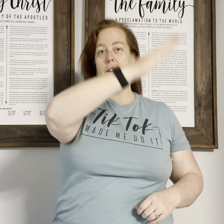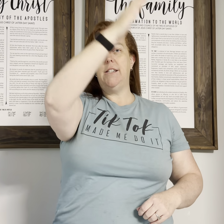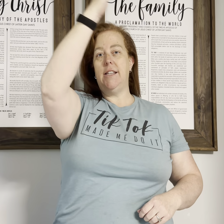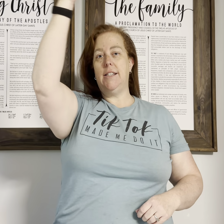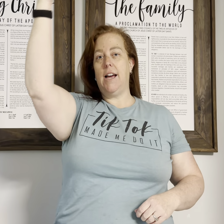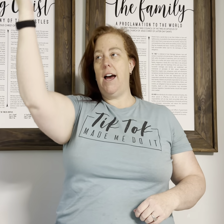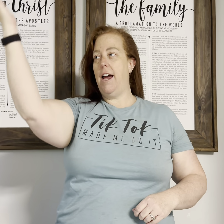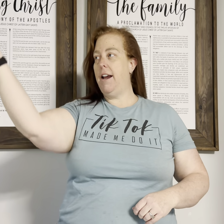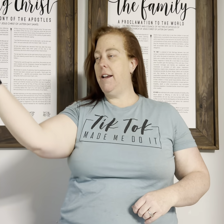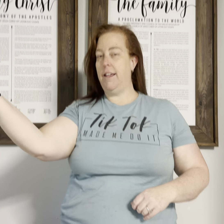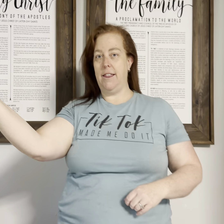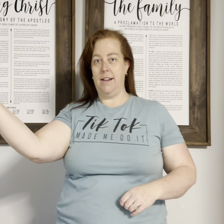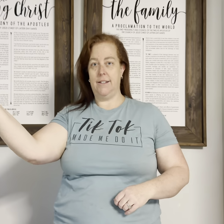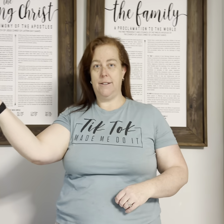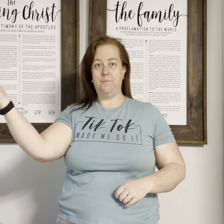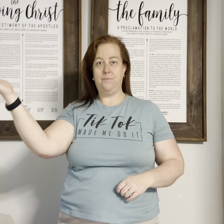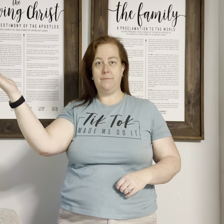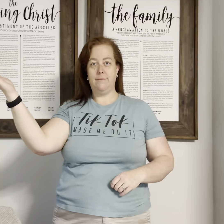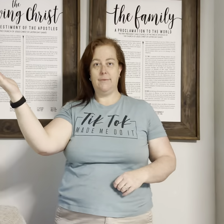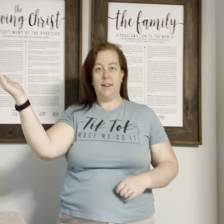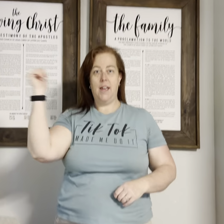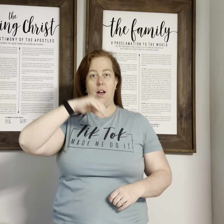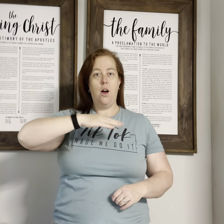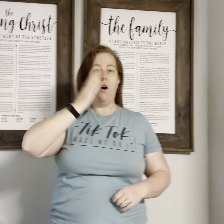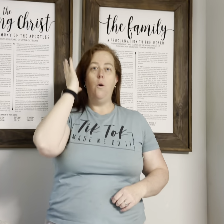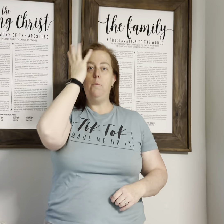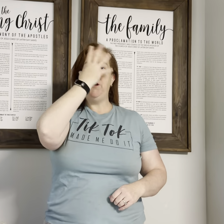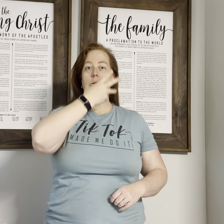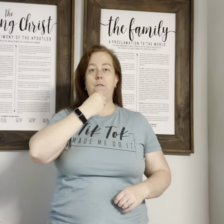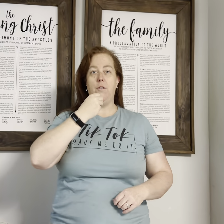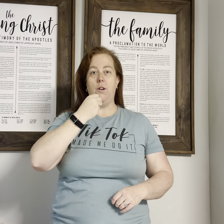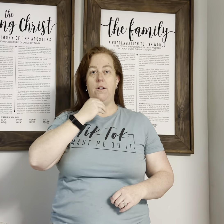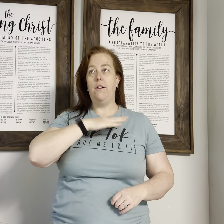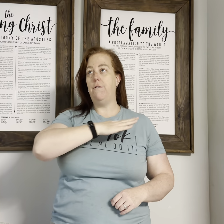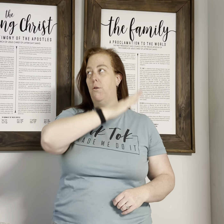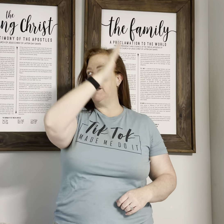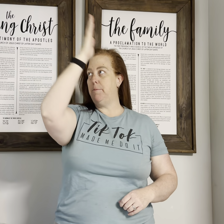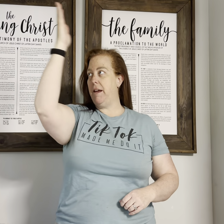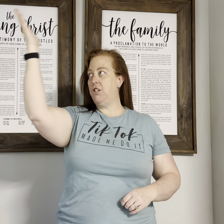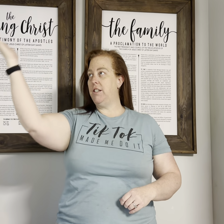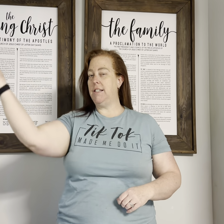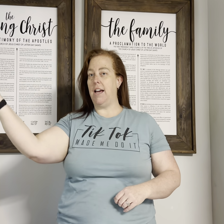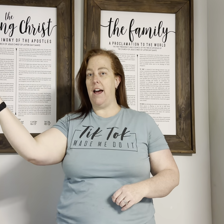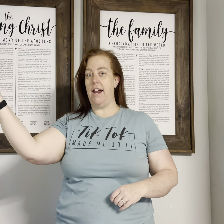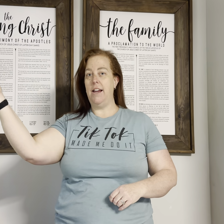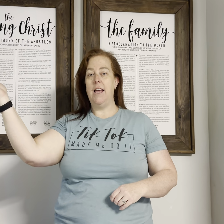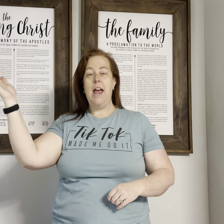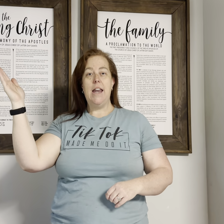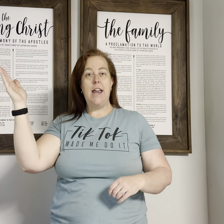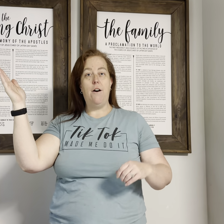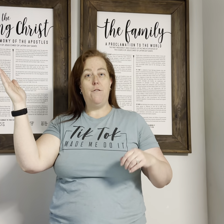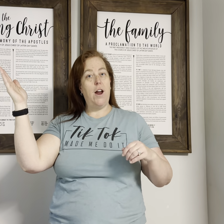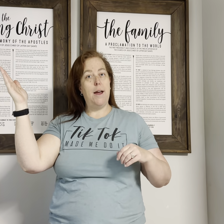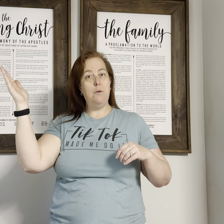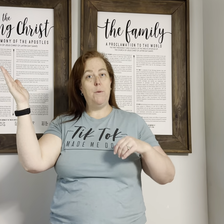the sky like this. "Oh beautiful for spacious sky." Now for amber waves